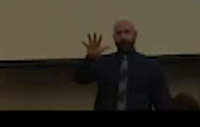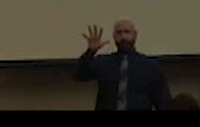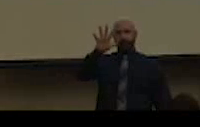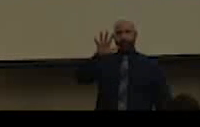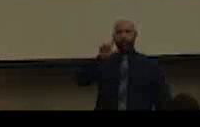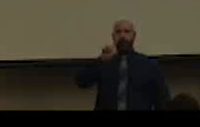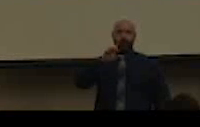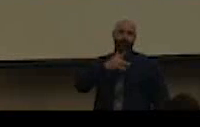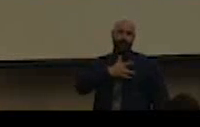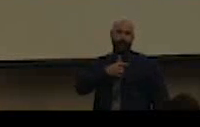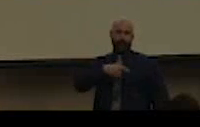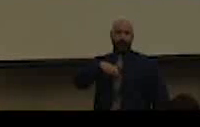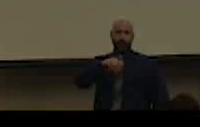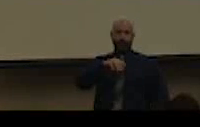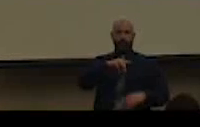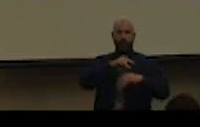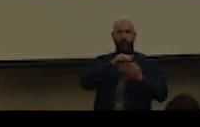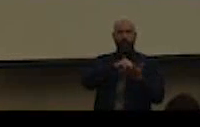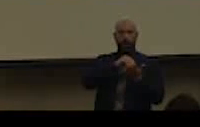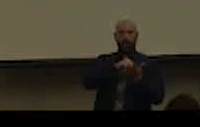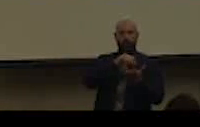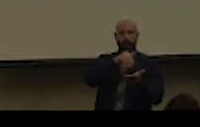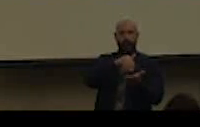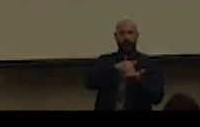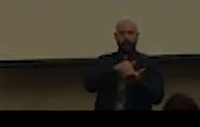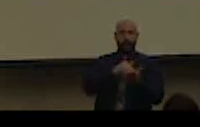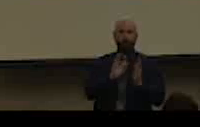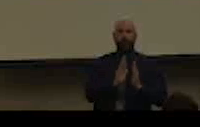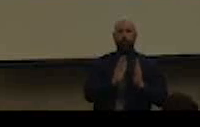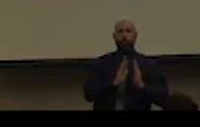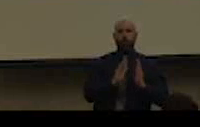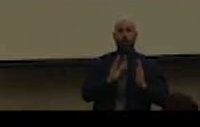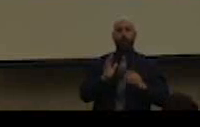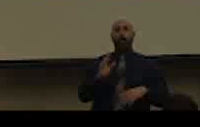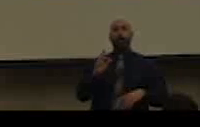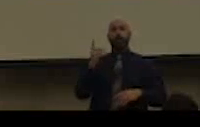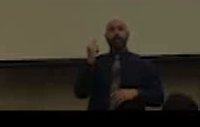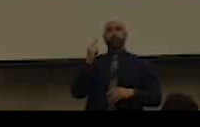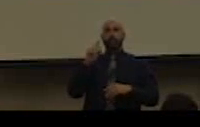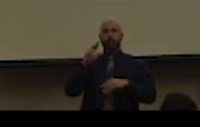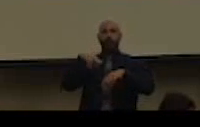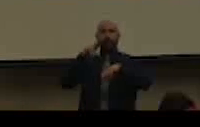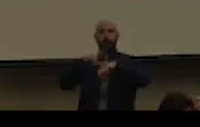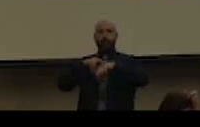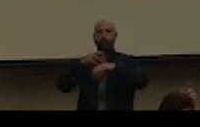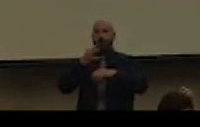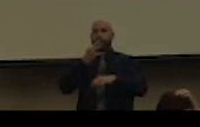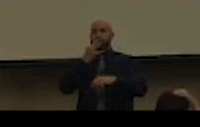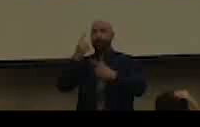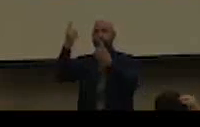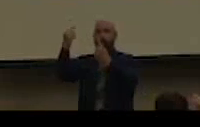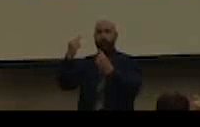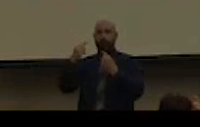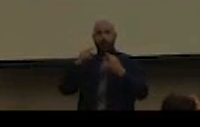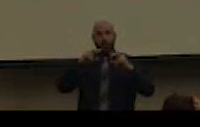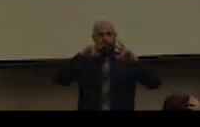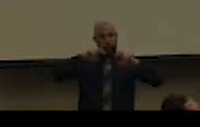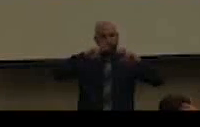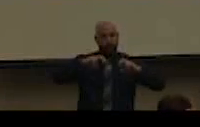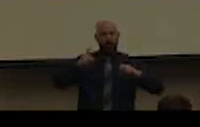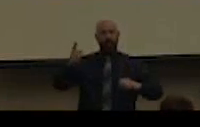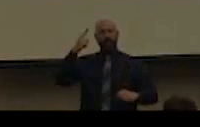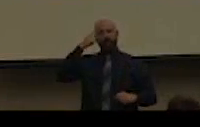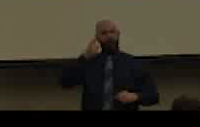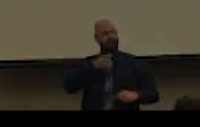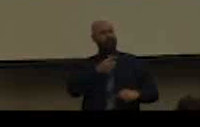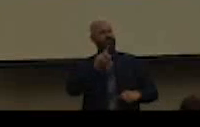remember us saying last year when our national experts came in and started looking at our data, they literally thought our data was wrong because it couldn't possibly